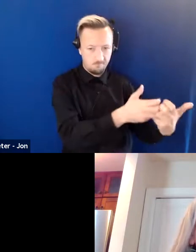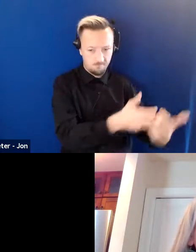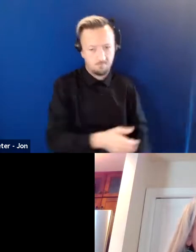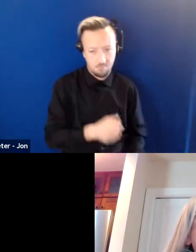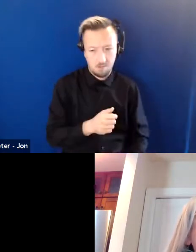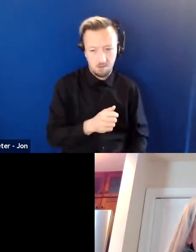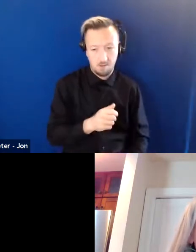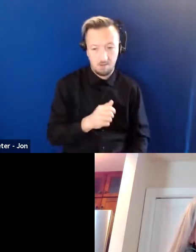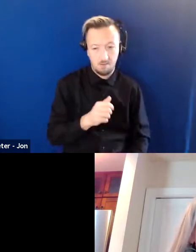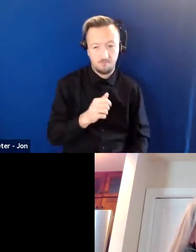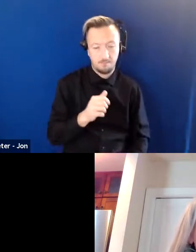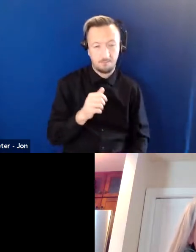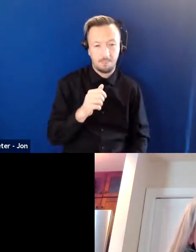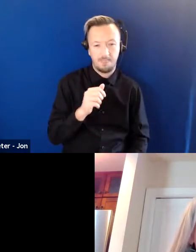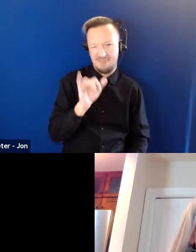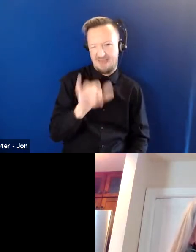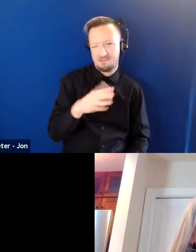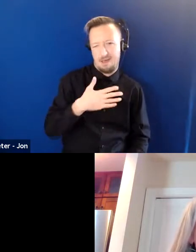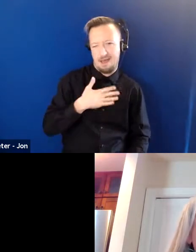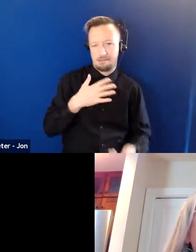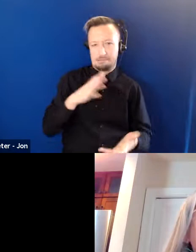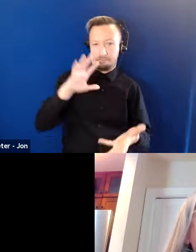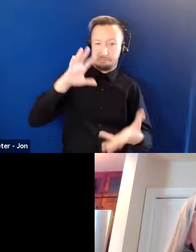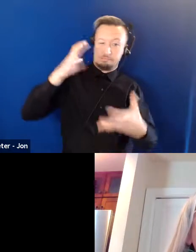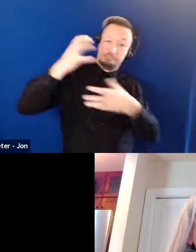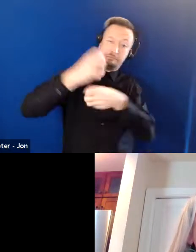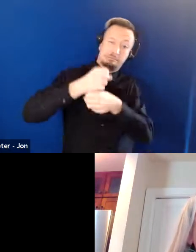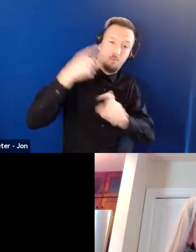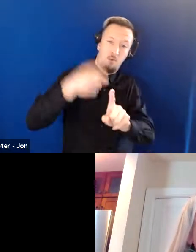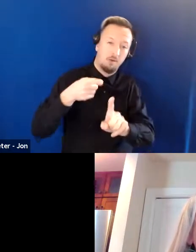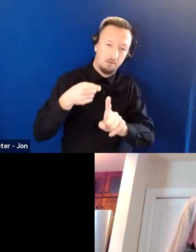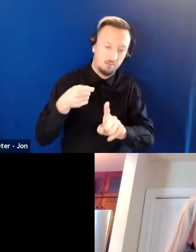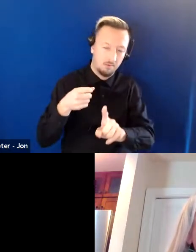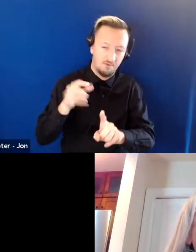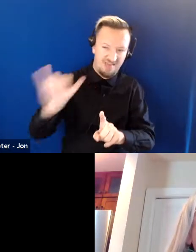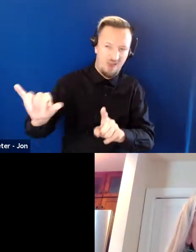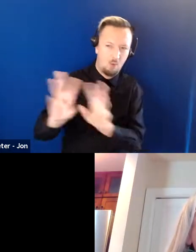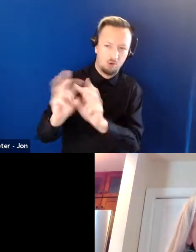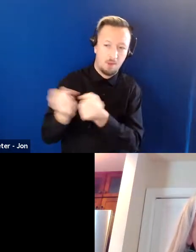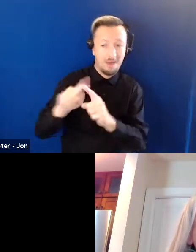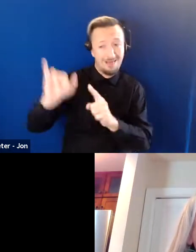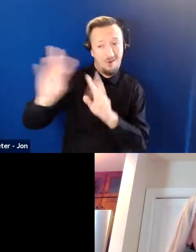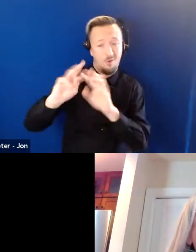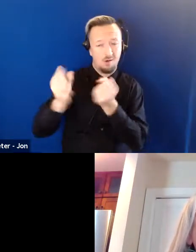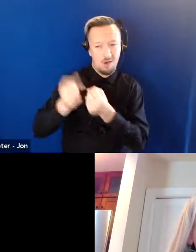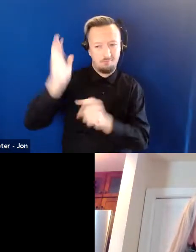So that's my kind of in a nutshell answer, because that was a very big, a